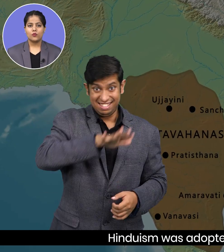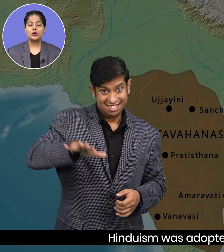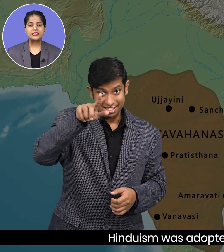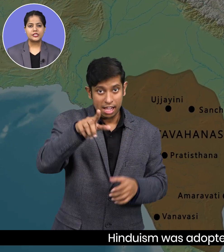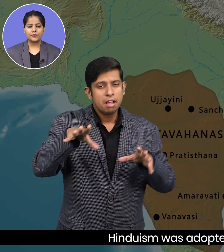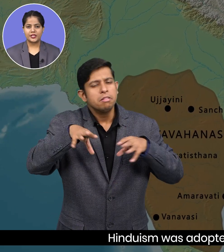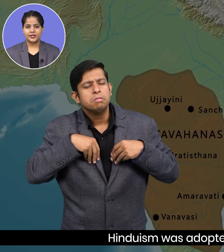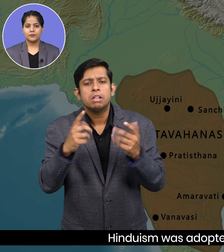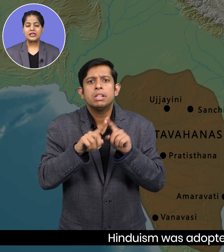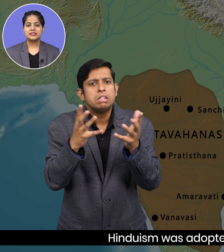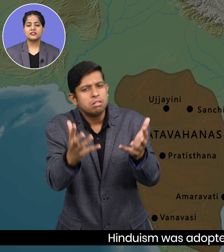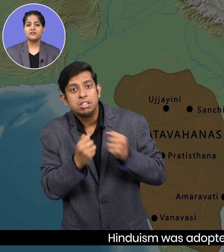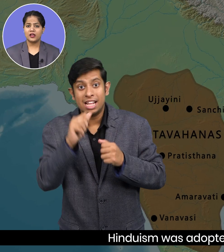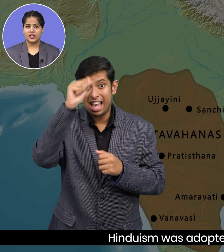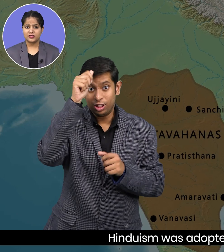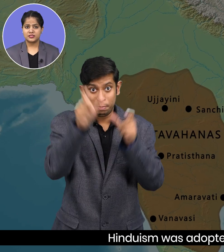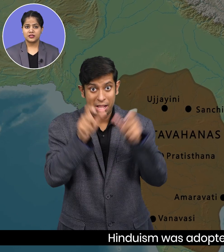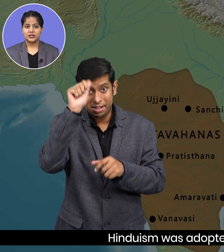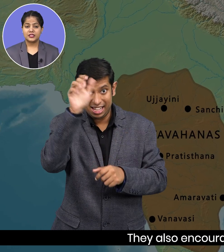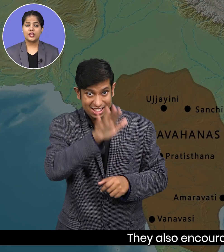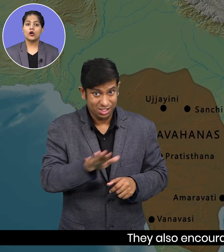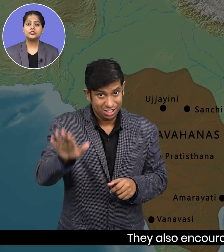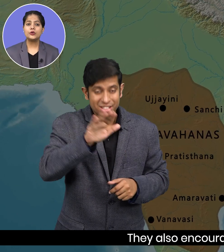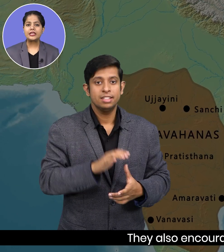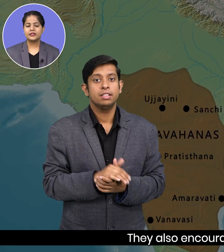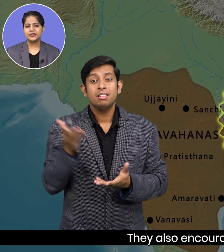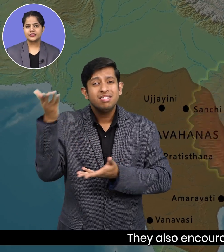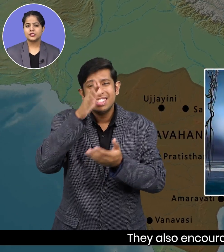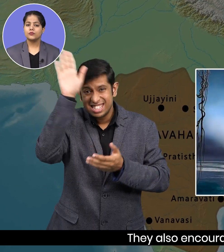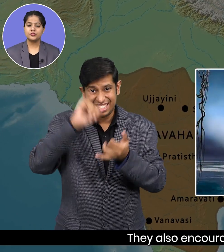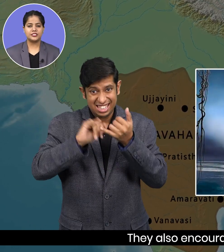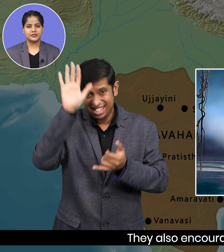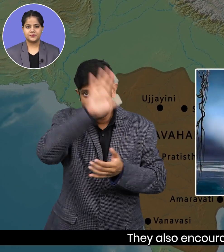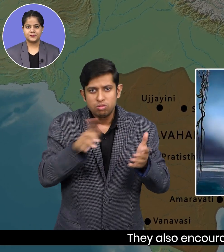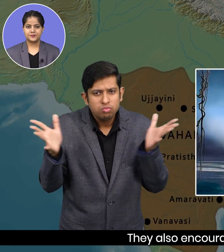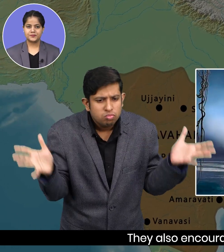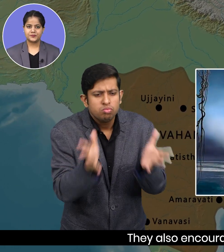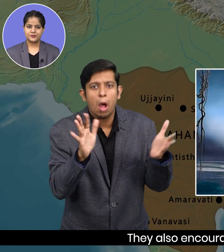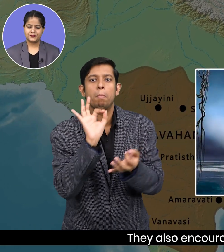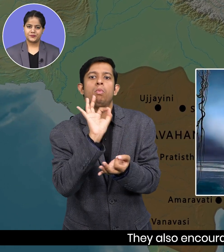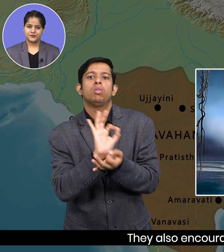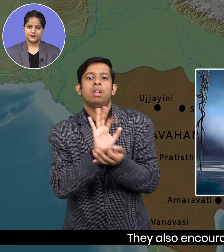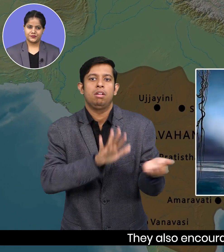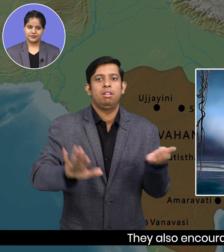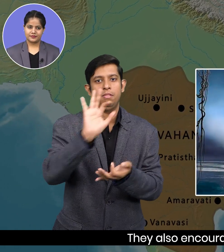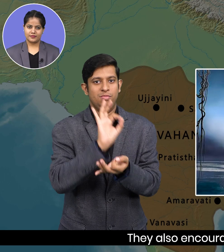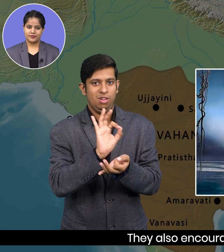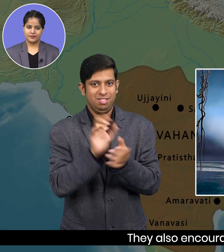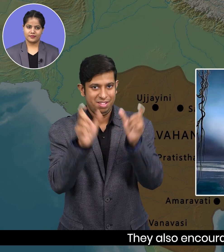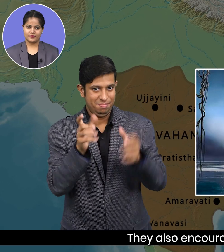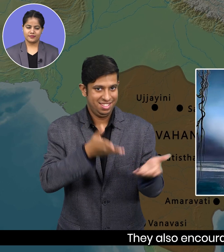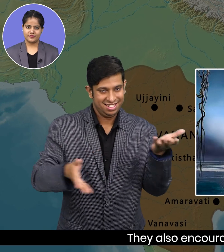Hinduism was adopted by Satavahanas. They also encouraged Buddhism.